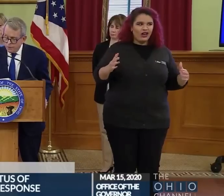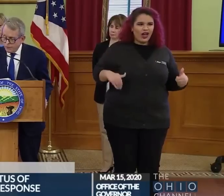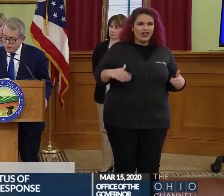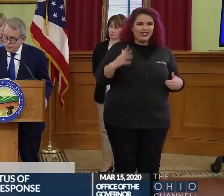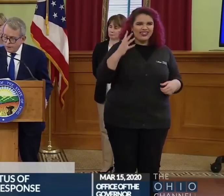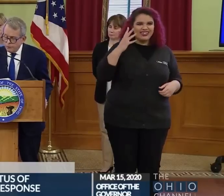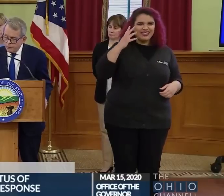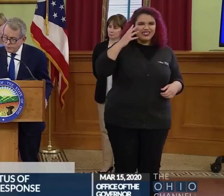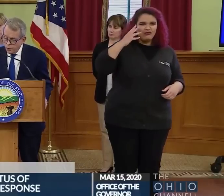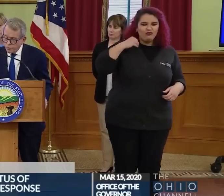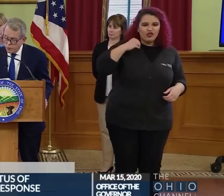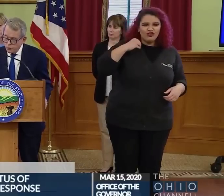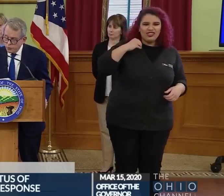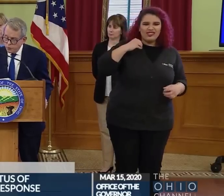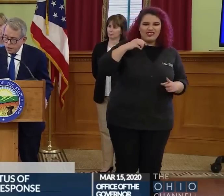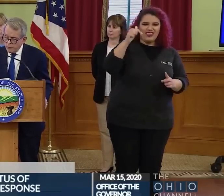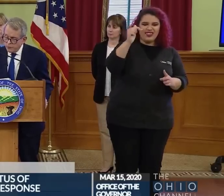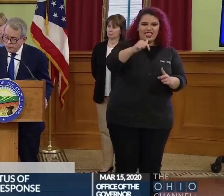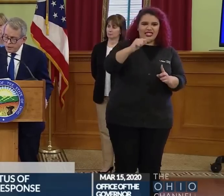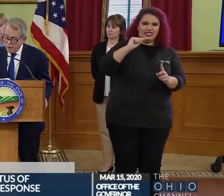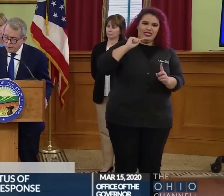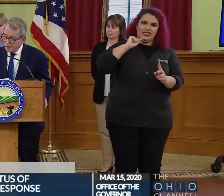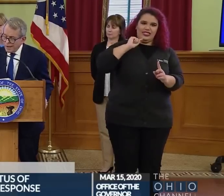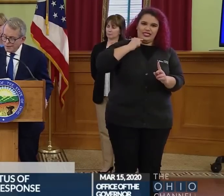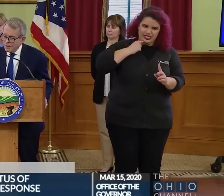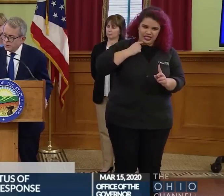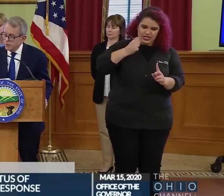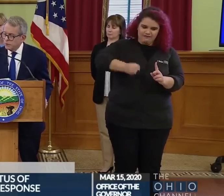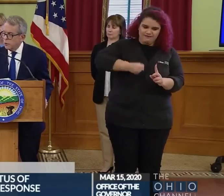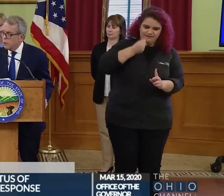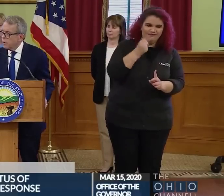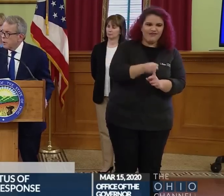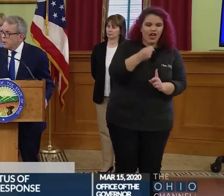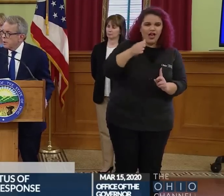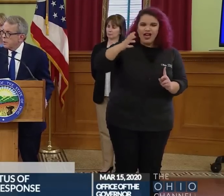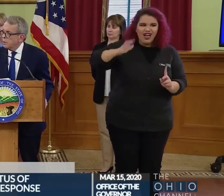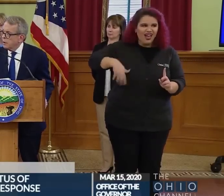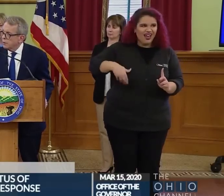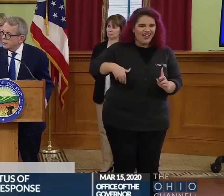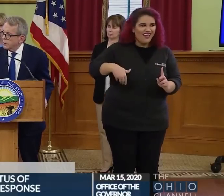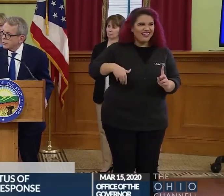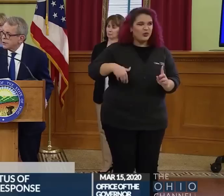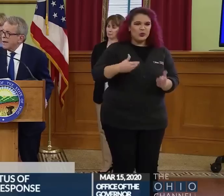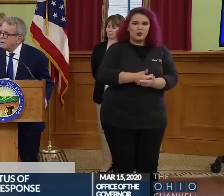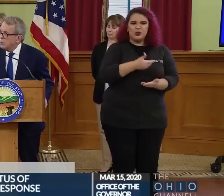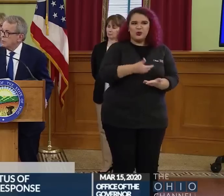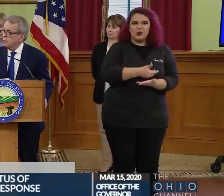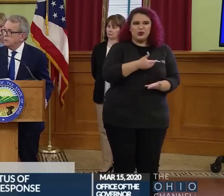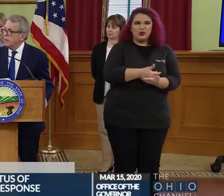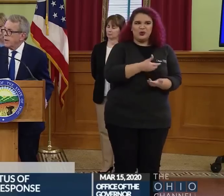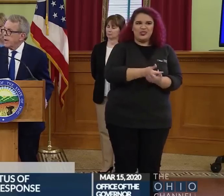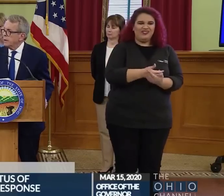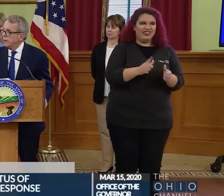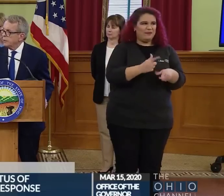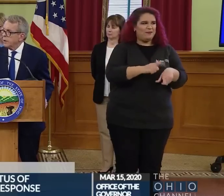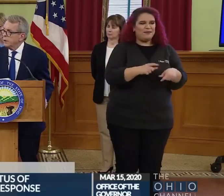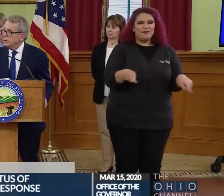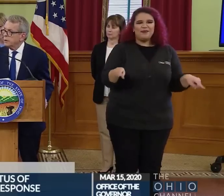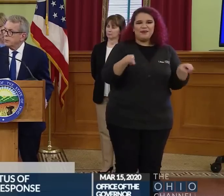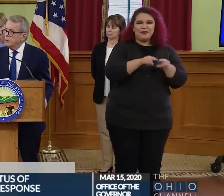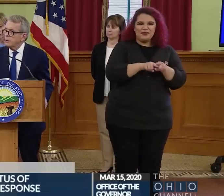gravity of this type of situation. No one alive has seen anything like this. So, it's understandable that it